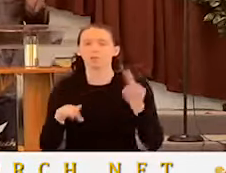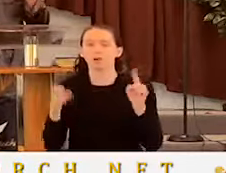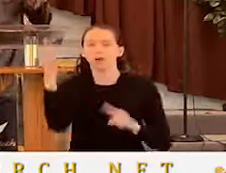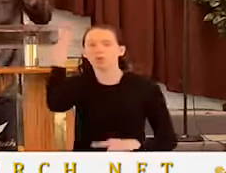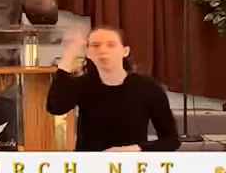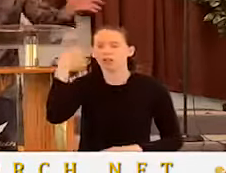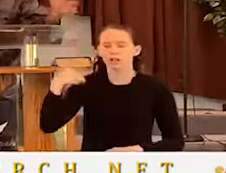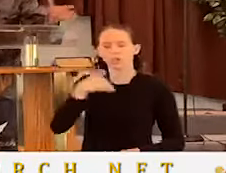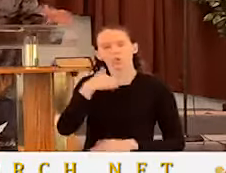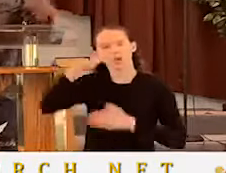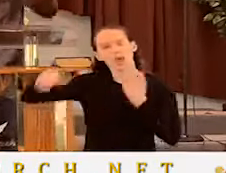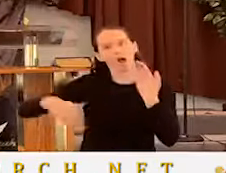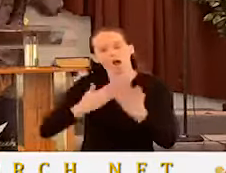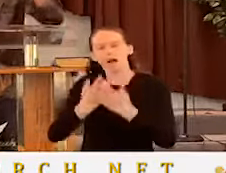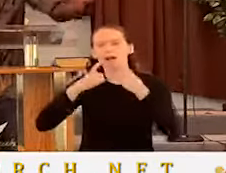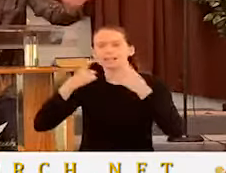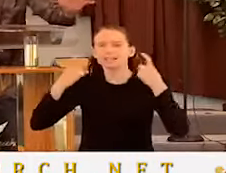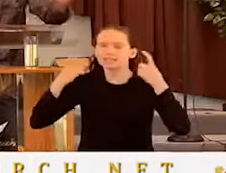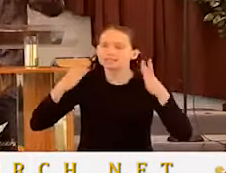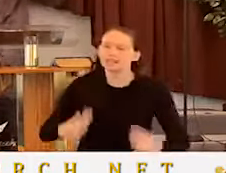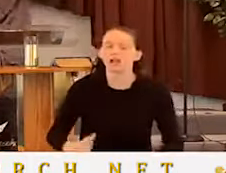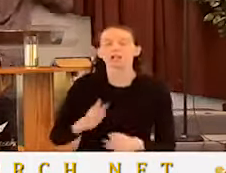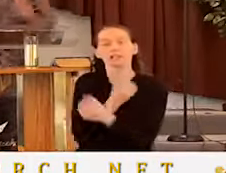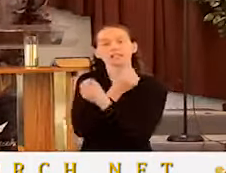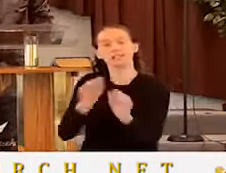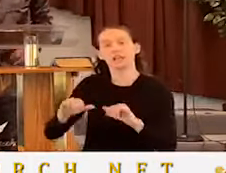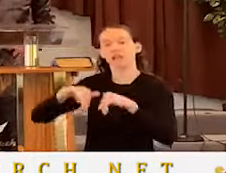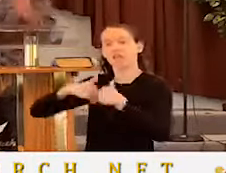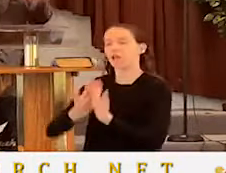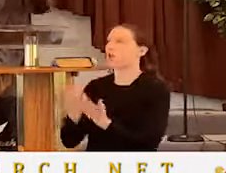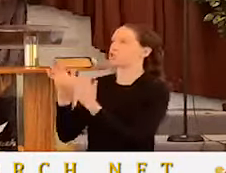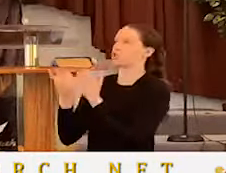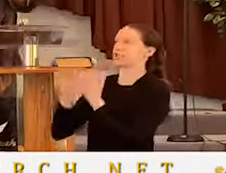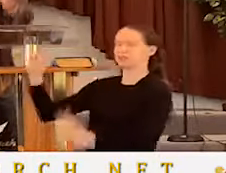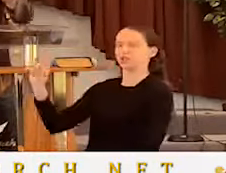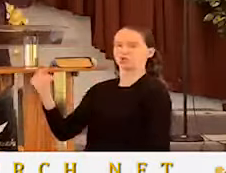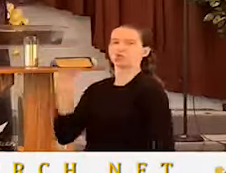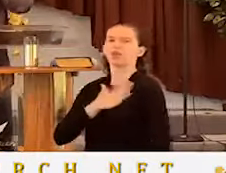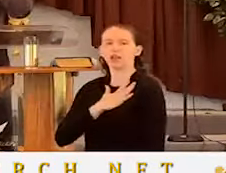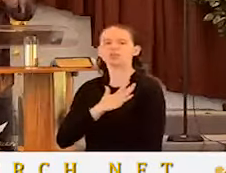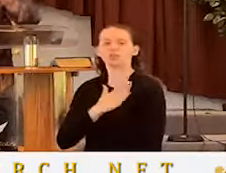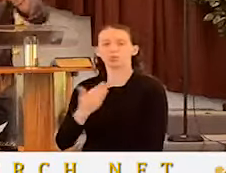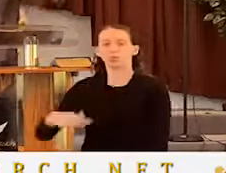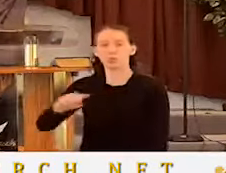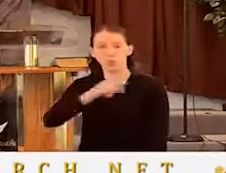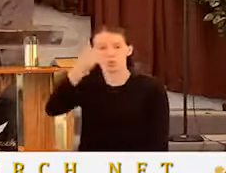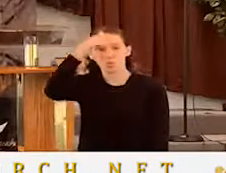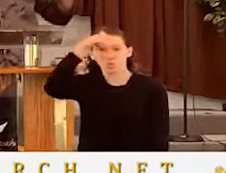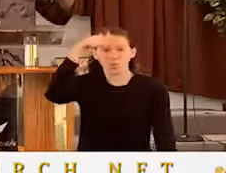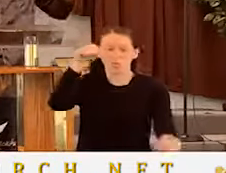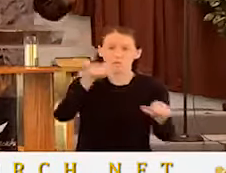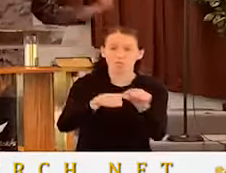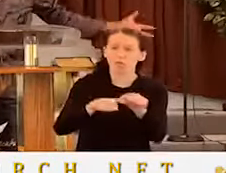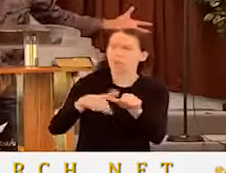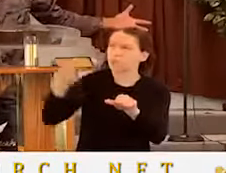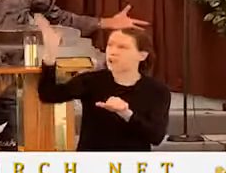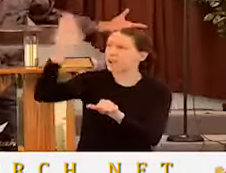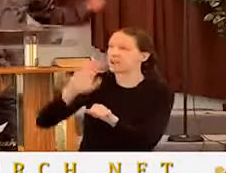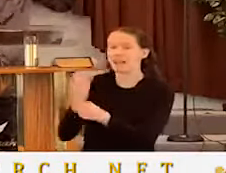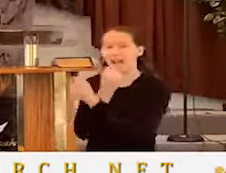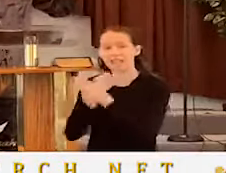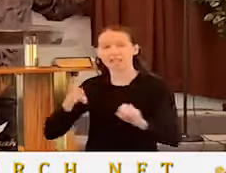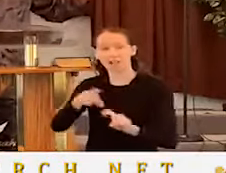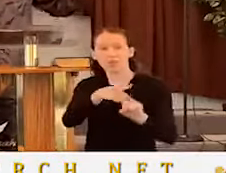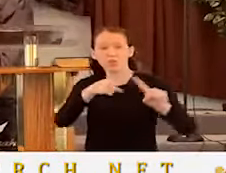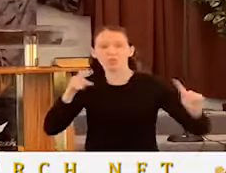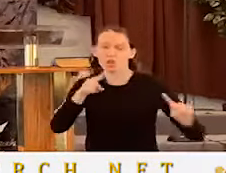we all are sinners saved by Christ. Is there anybody here that can remember what God saved